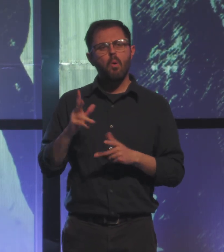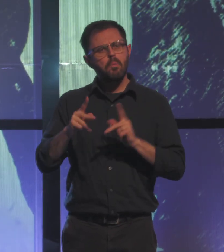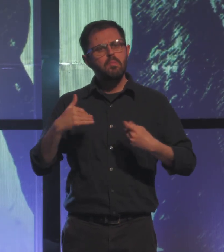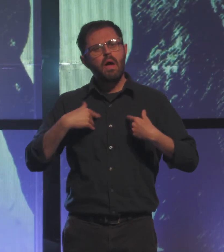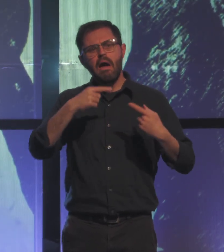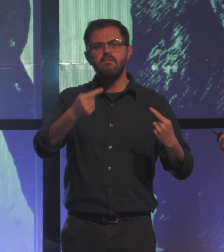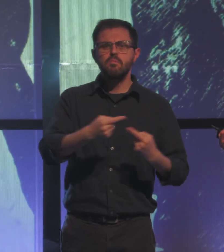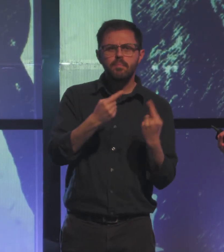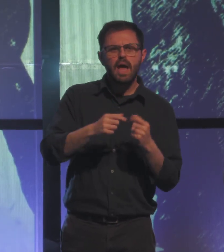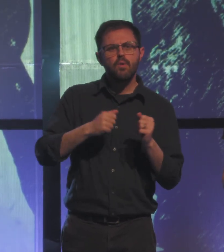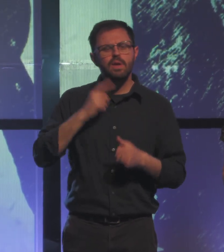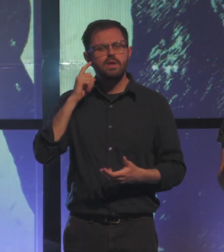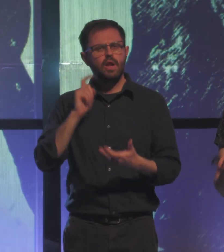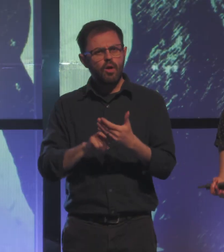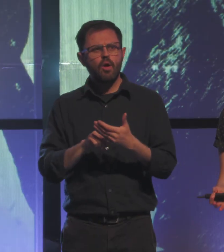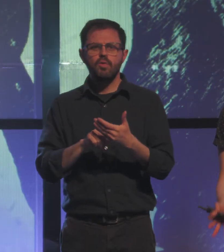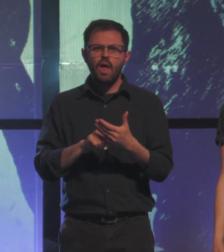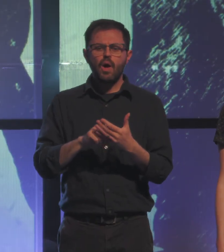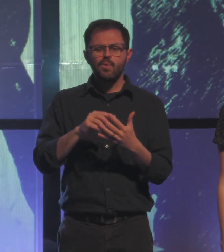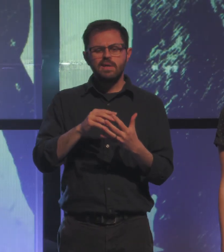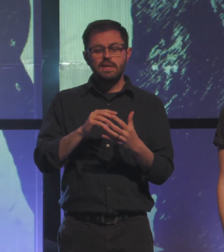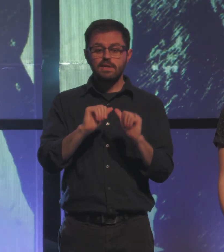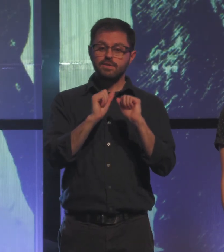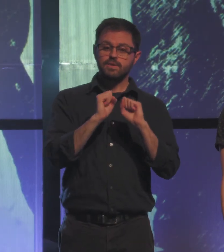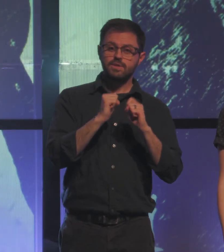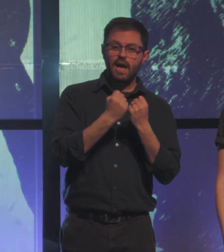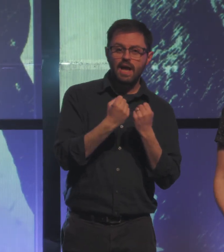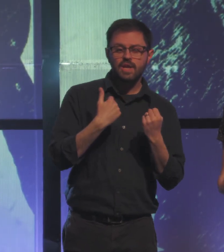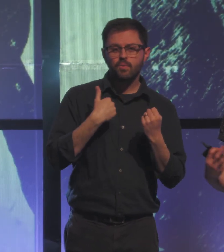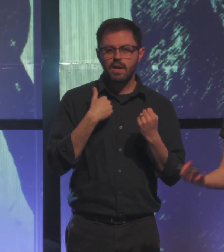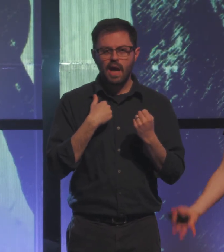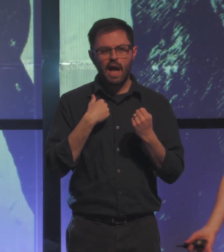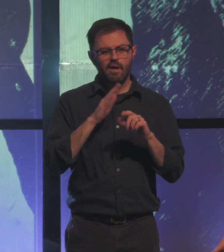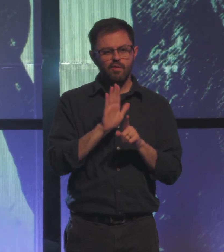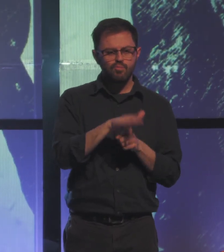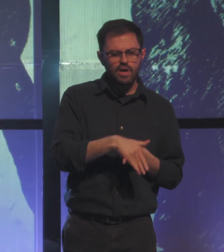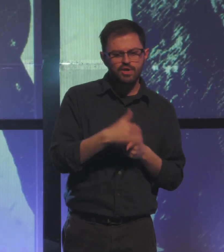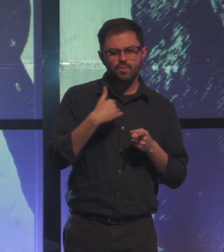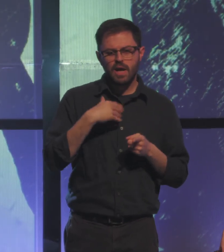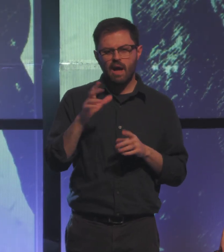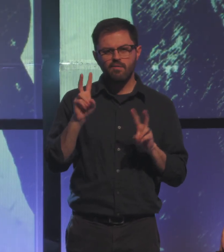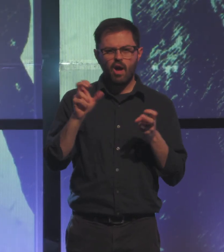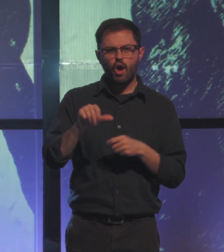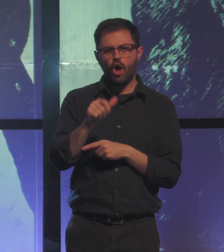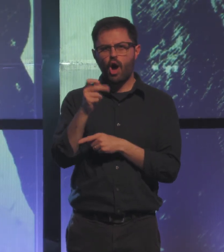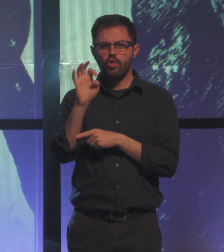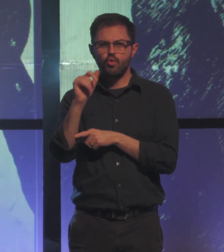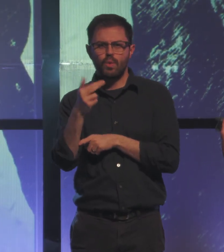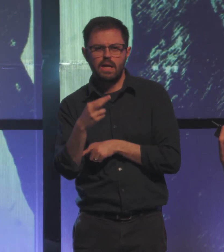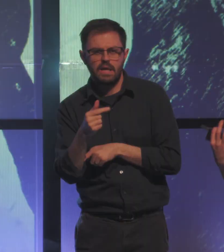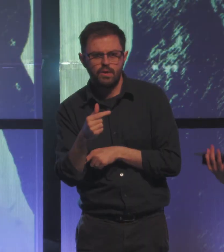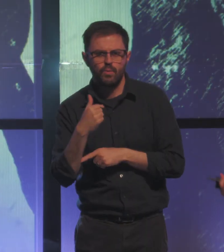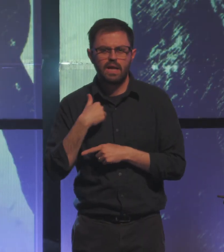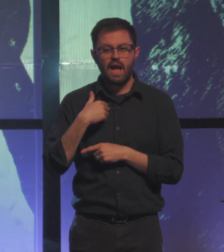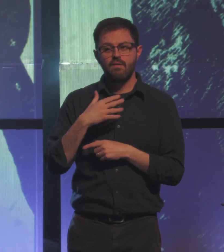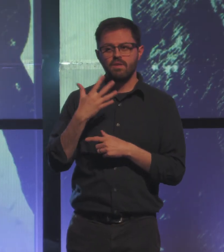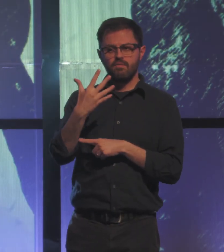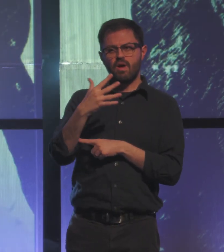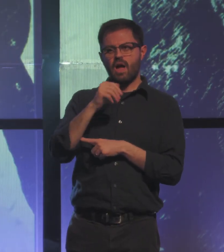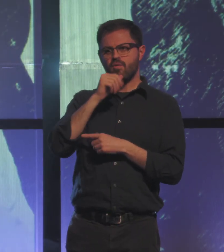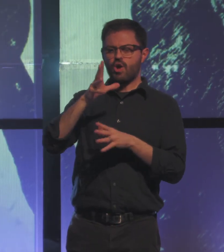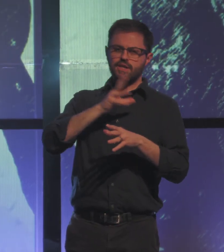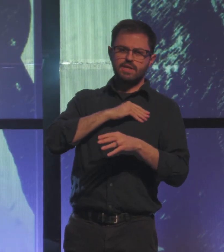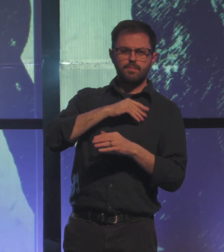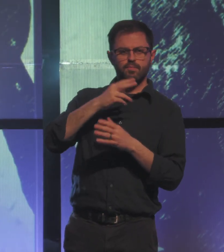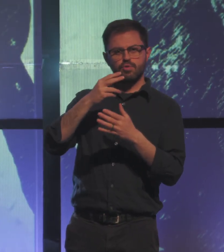fact that in society there's systems of oppression, there is othering, right? We have our 5 unacceptable truths, and we're aware of some of these things.